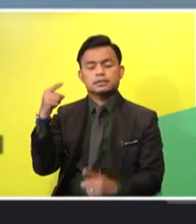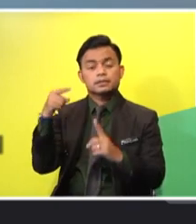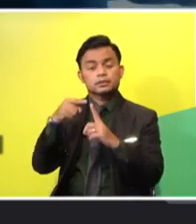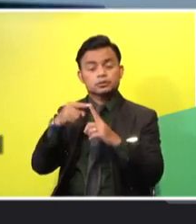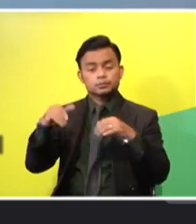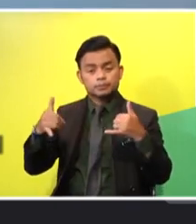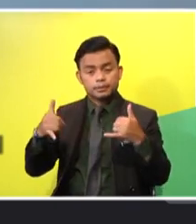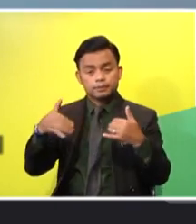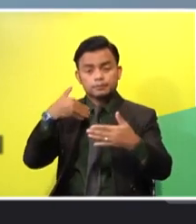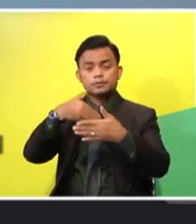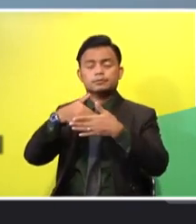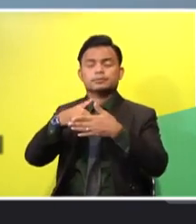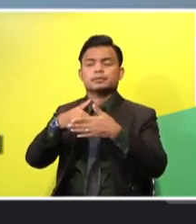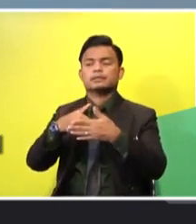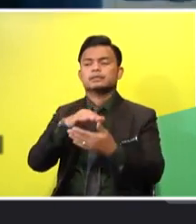they are all correct.